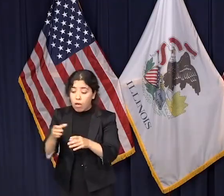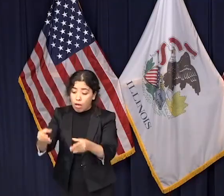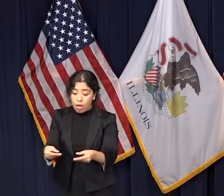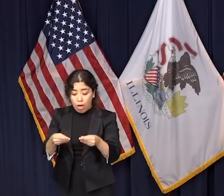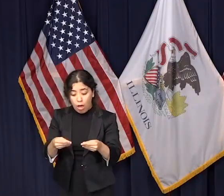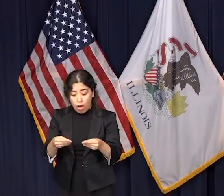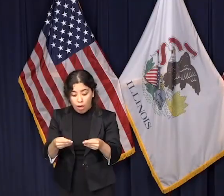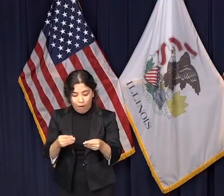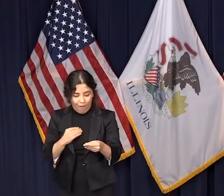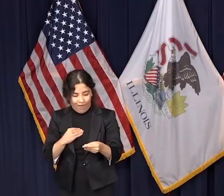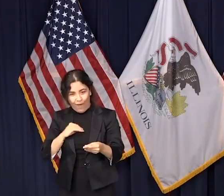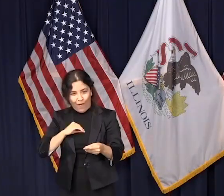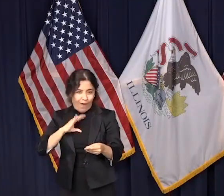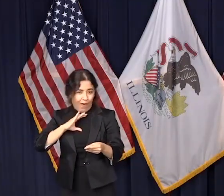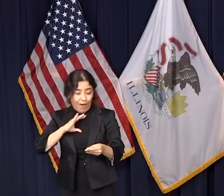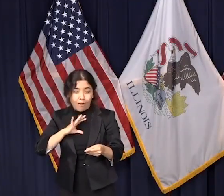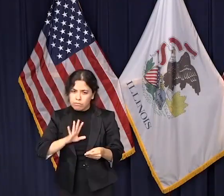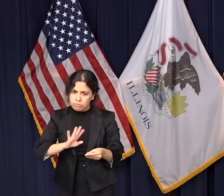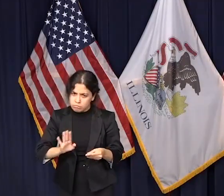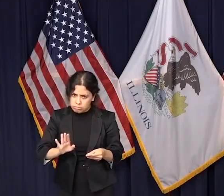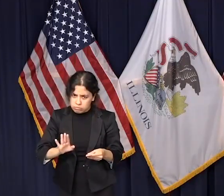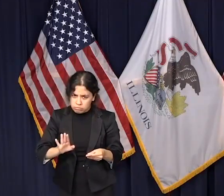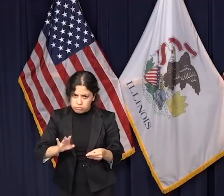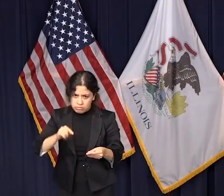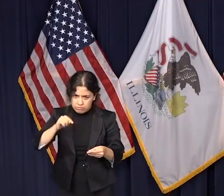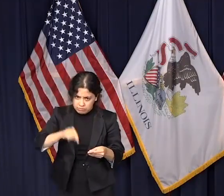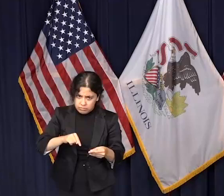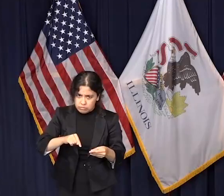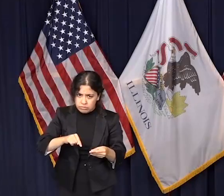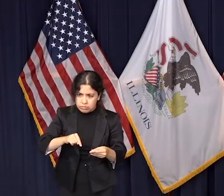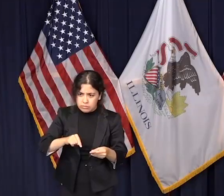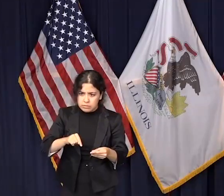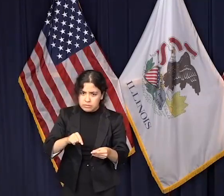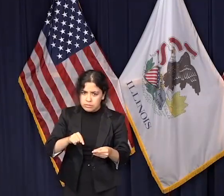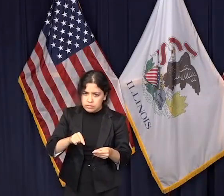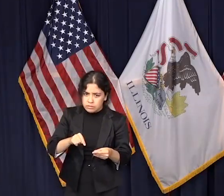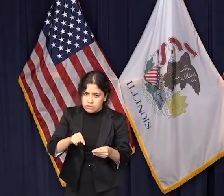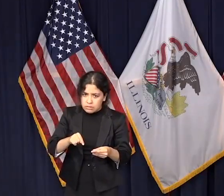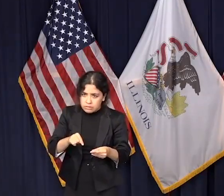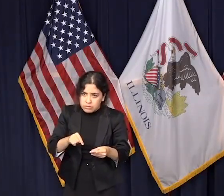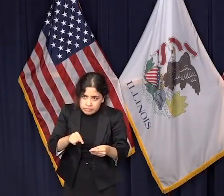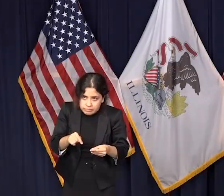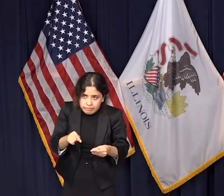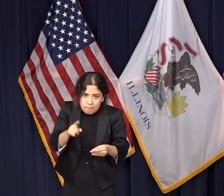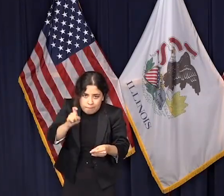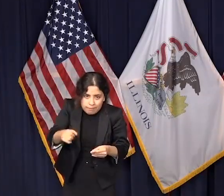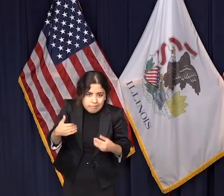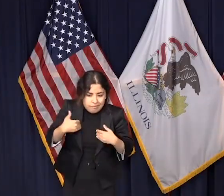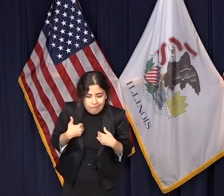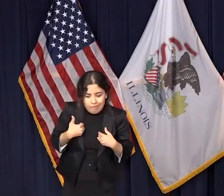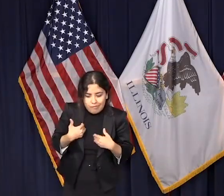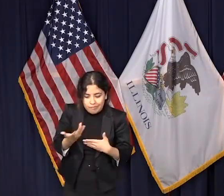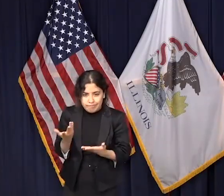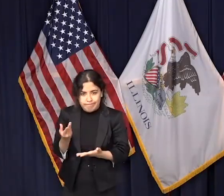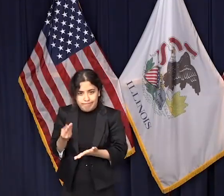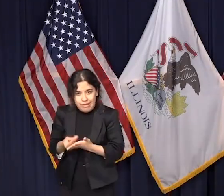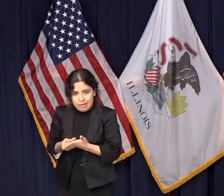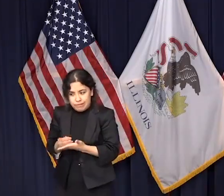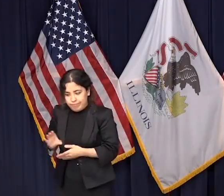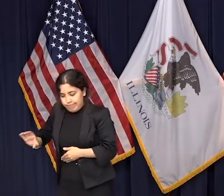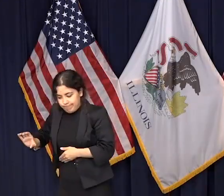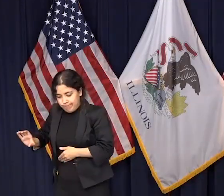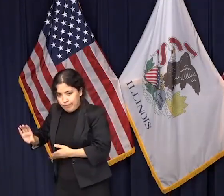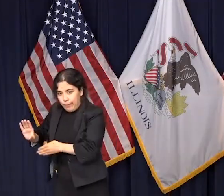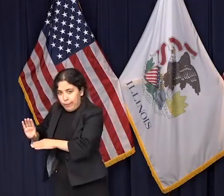card. And as you know, your debit card by itself needs to be charged with, there need to be dollars in the account before you can actually use